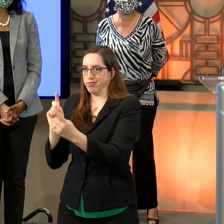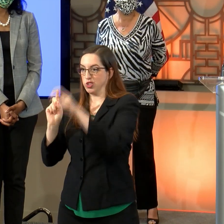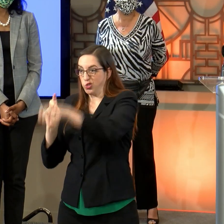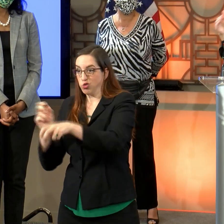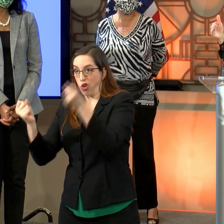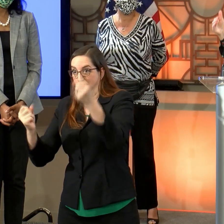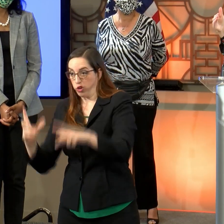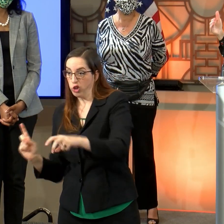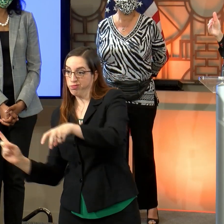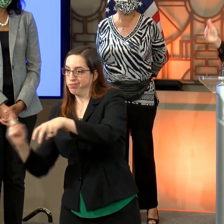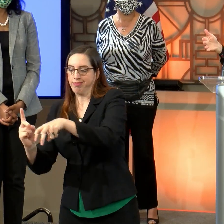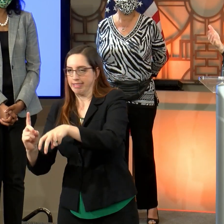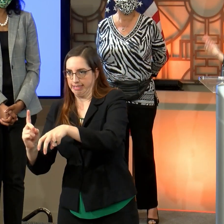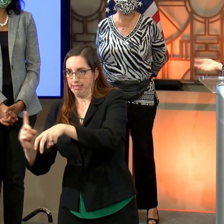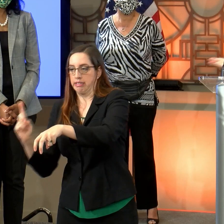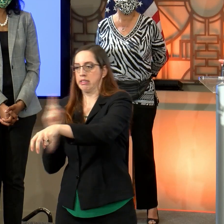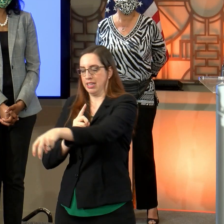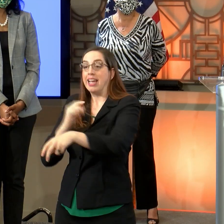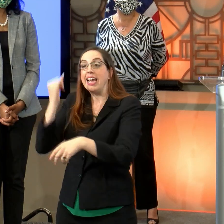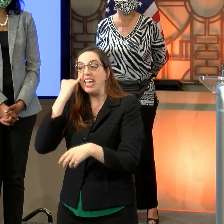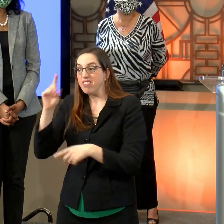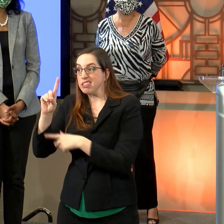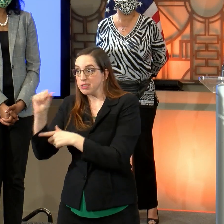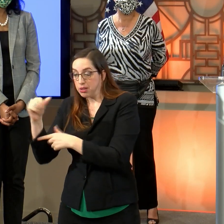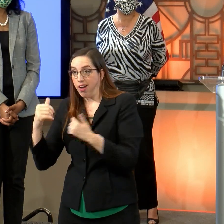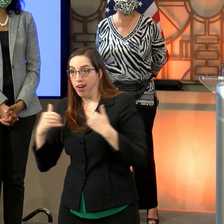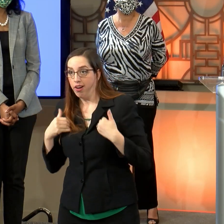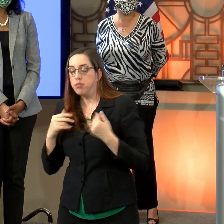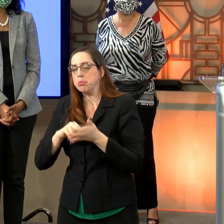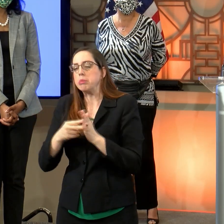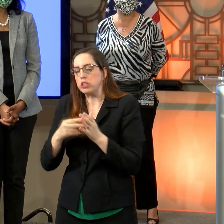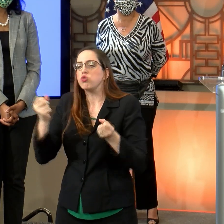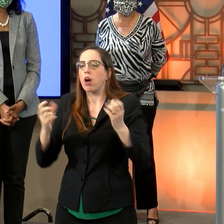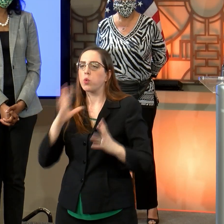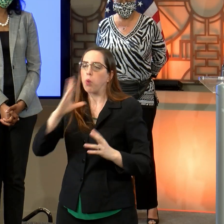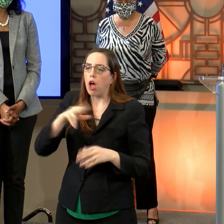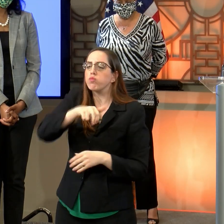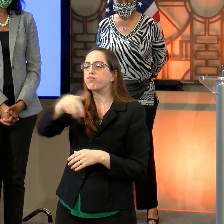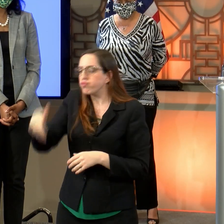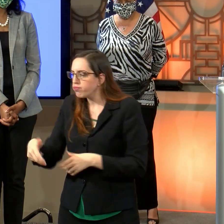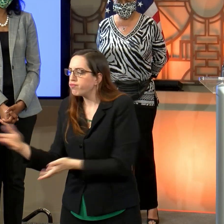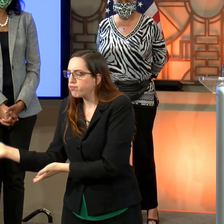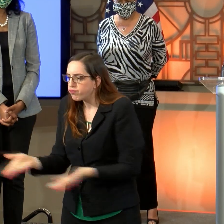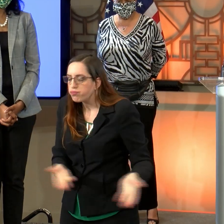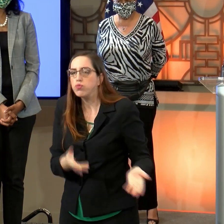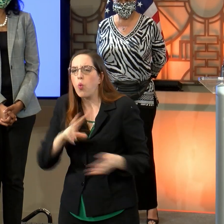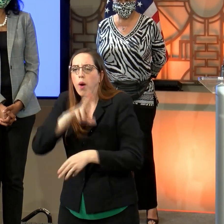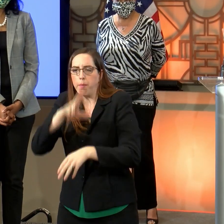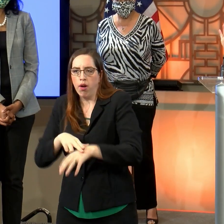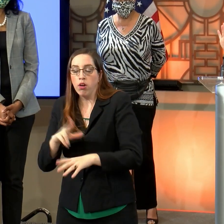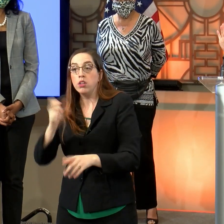they're disabled, in which case the driver does step out and assist them on. But they board from the